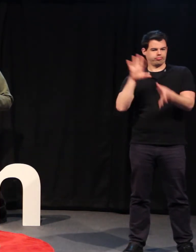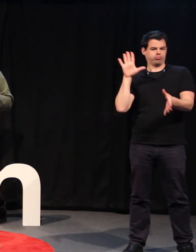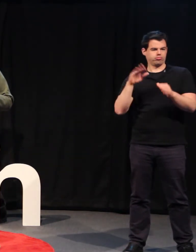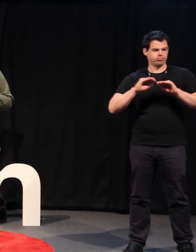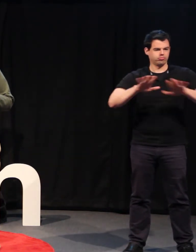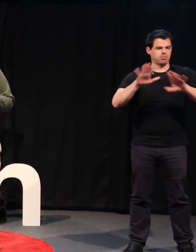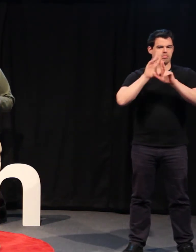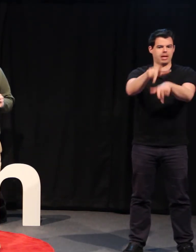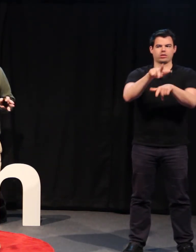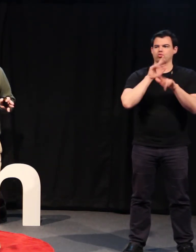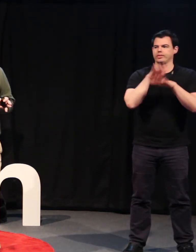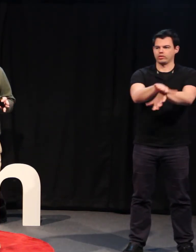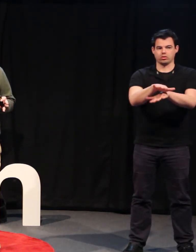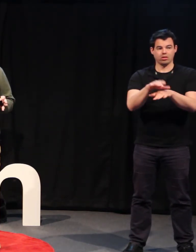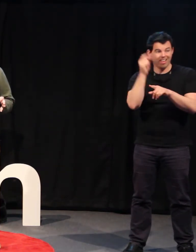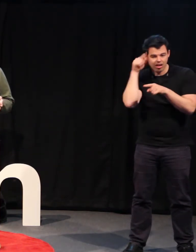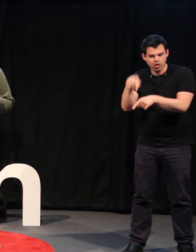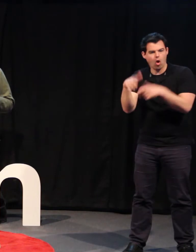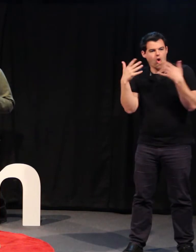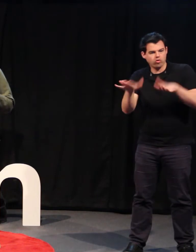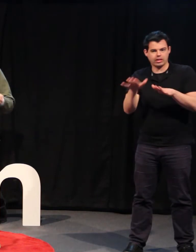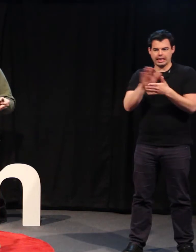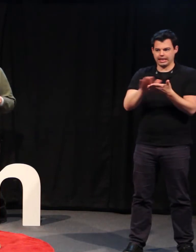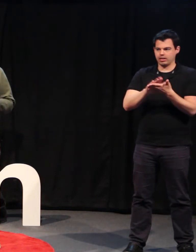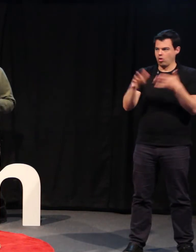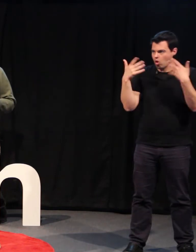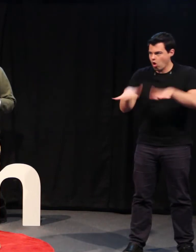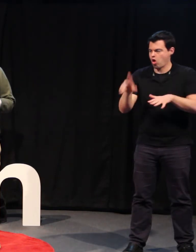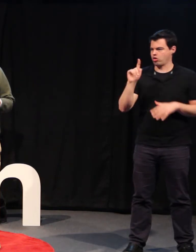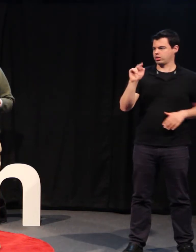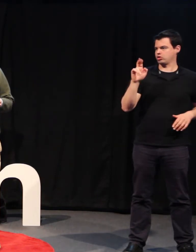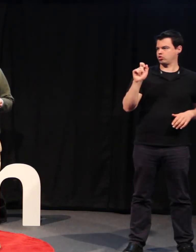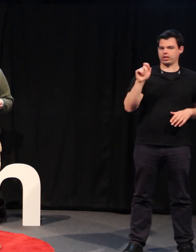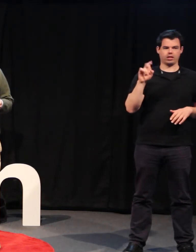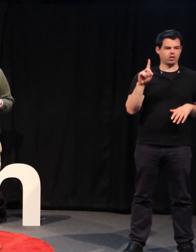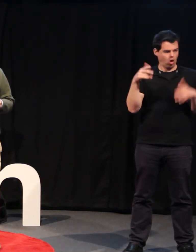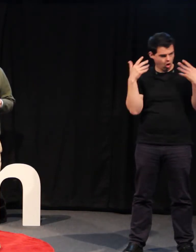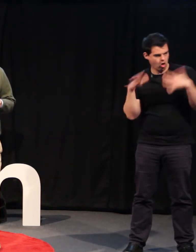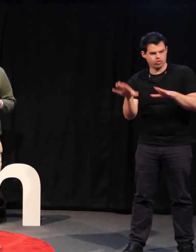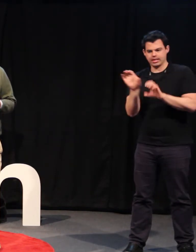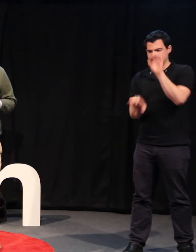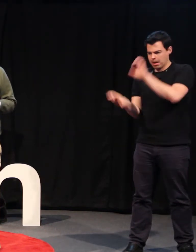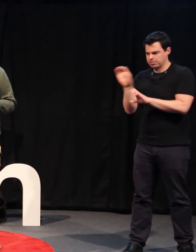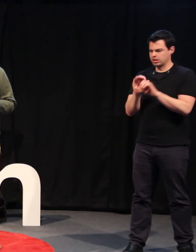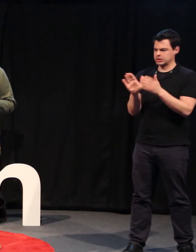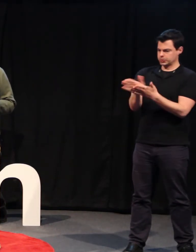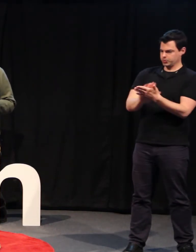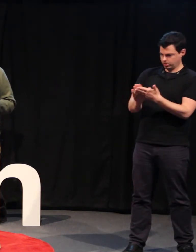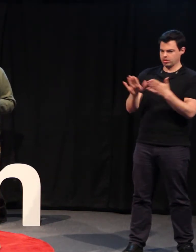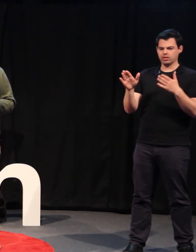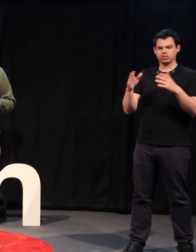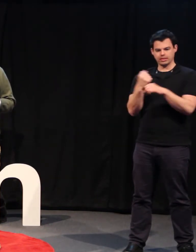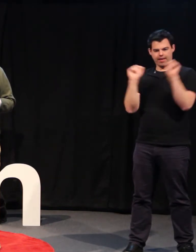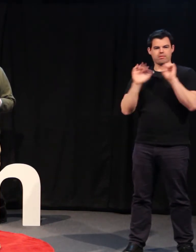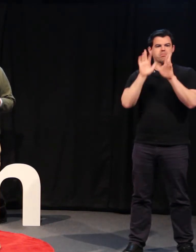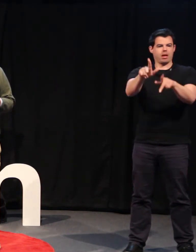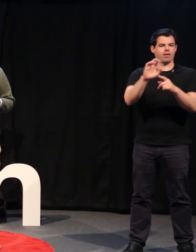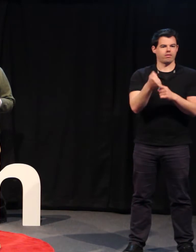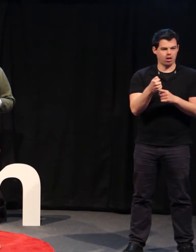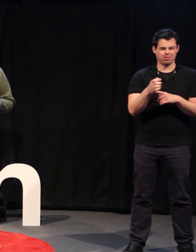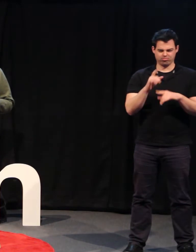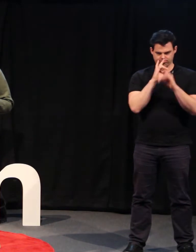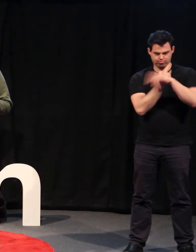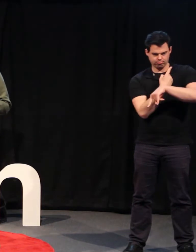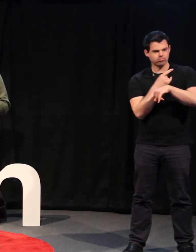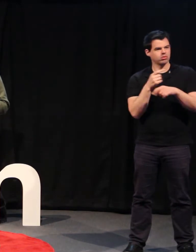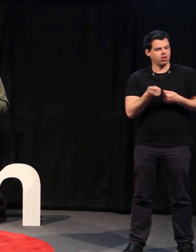So you don't have to be too smart to figure out there's something going on that's associated with that sewage treatment outflow.